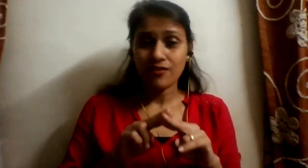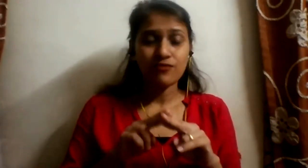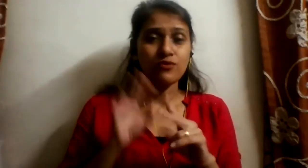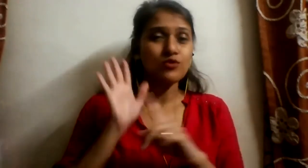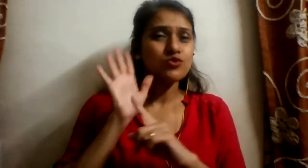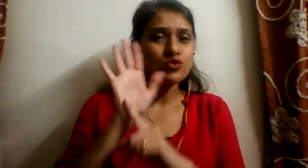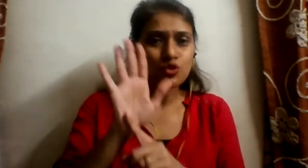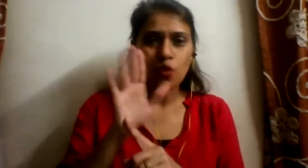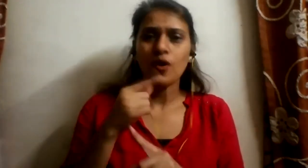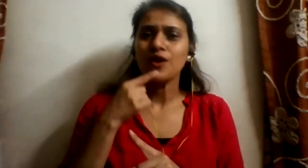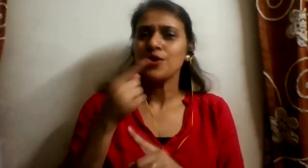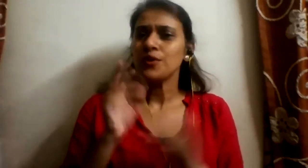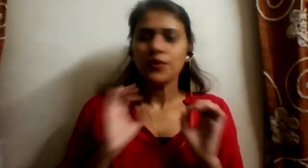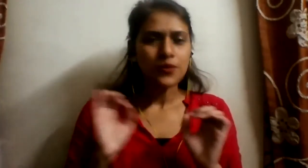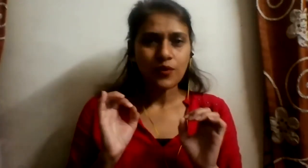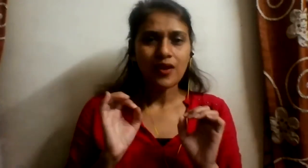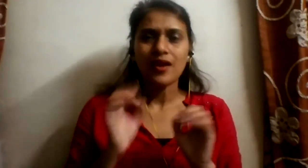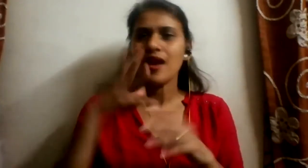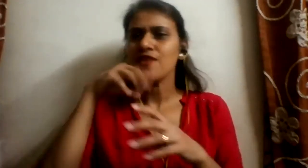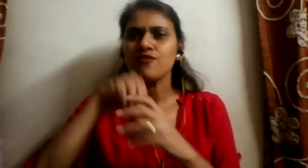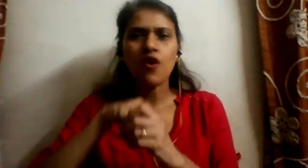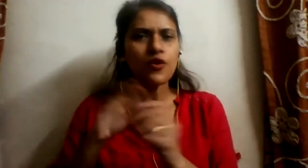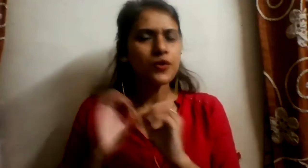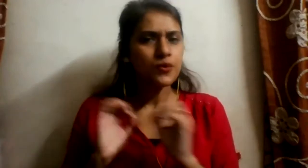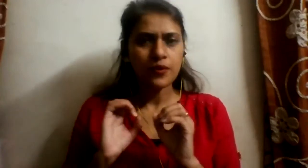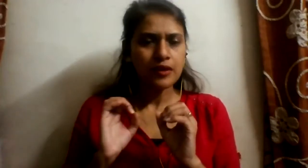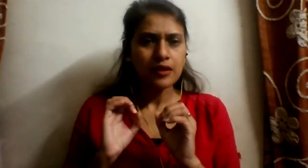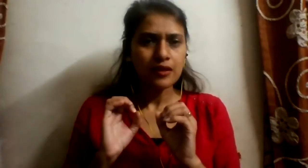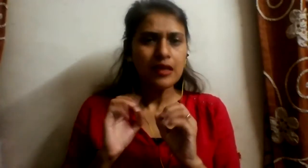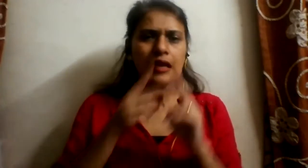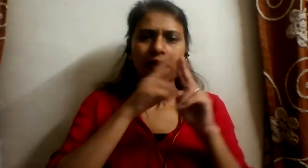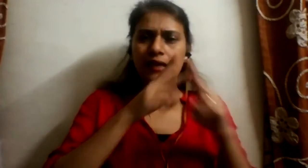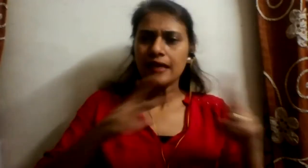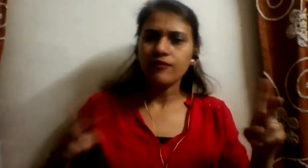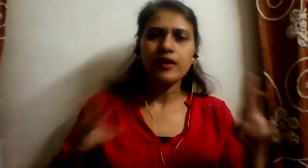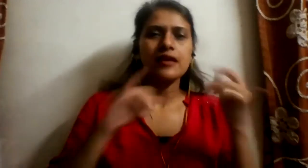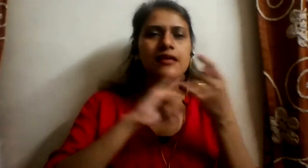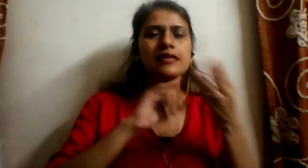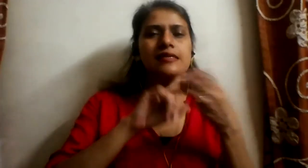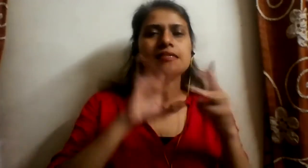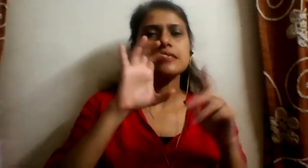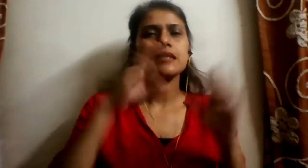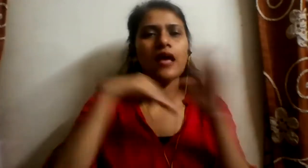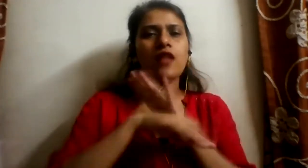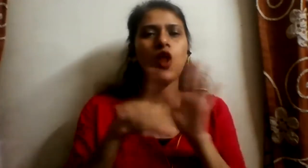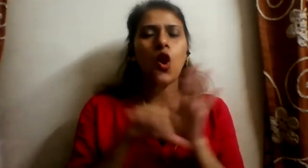not actively involved in invoking various sections of the law. Now, section